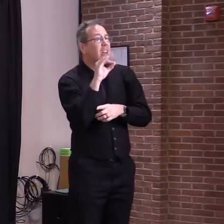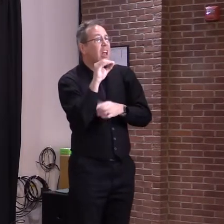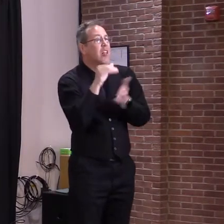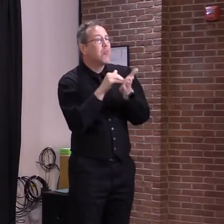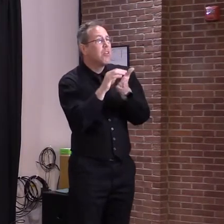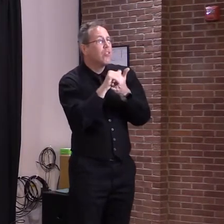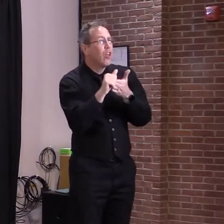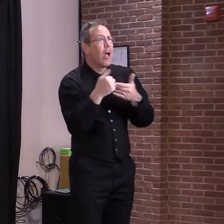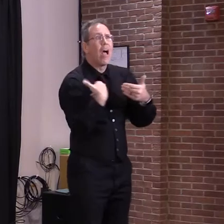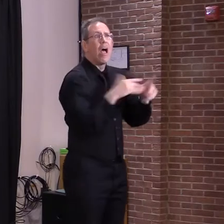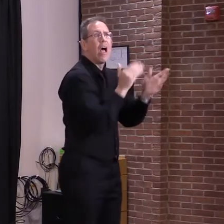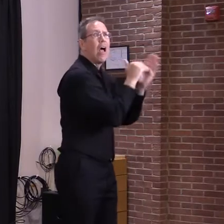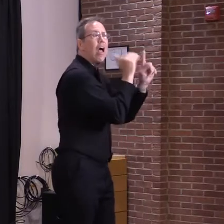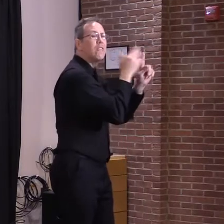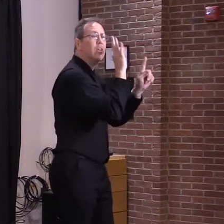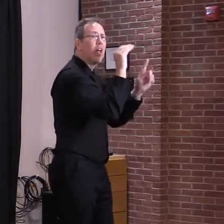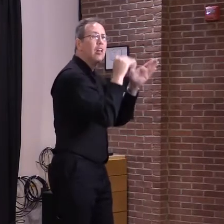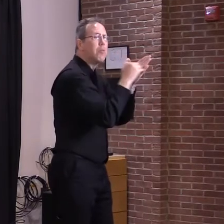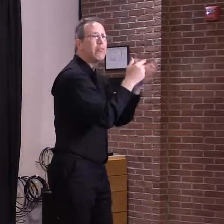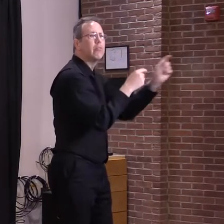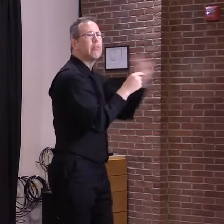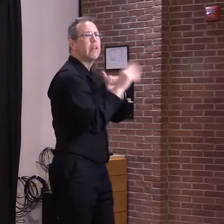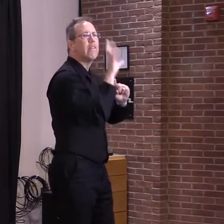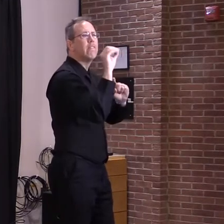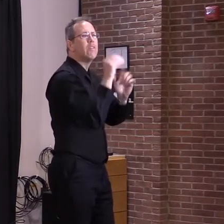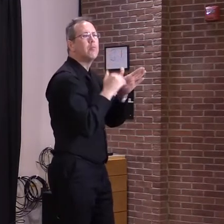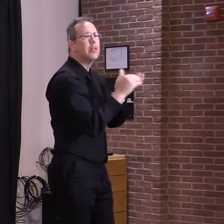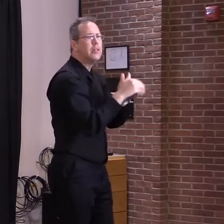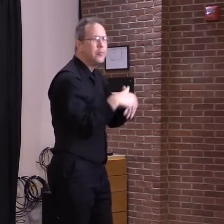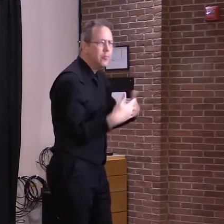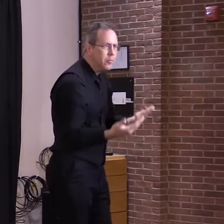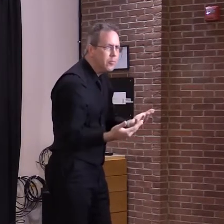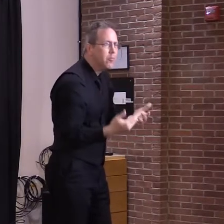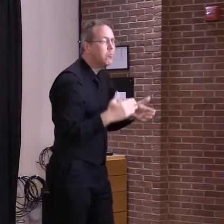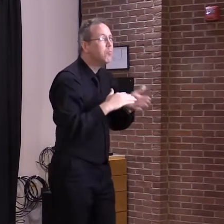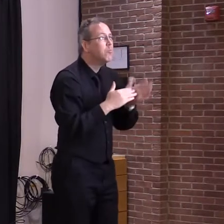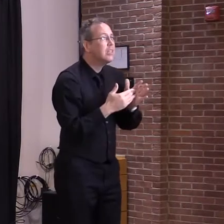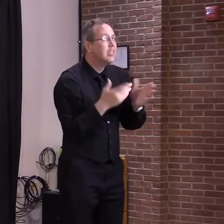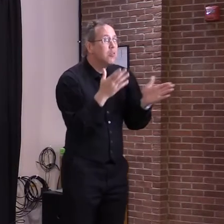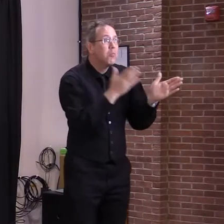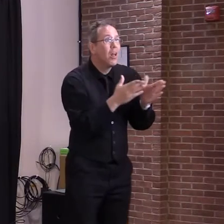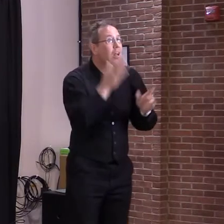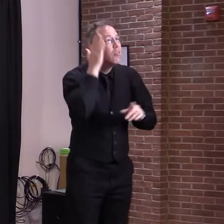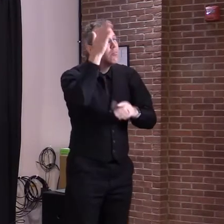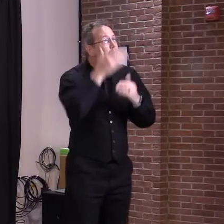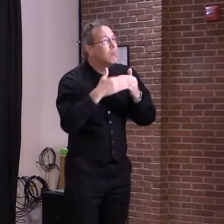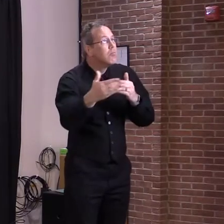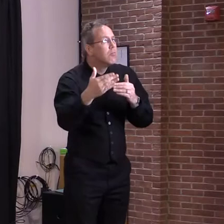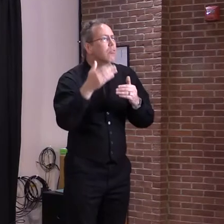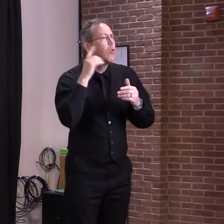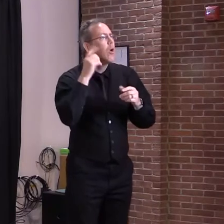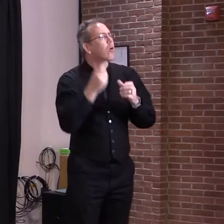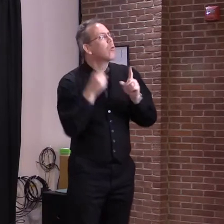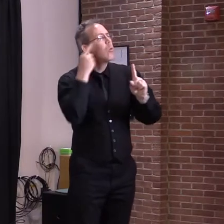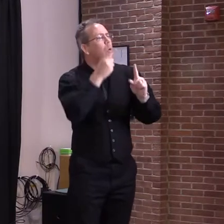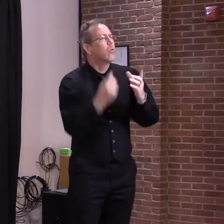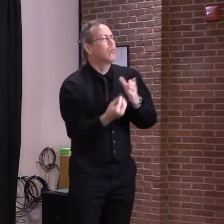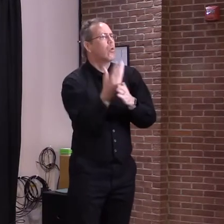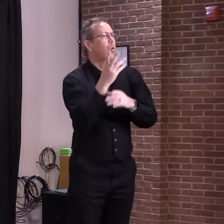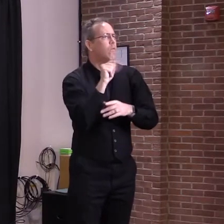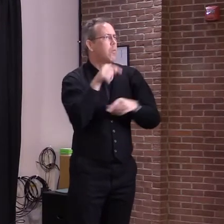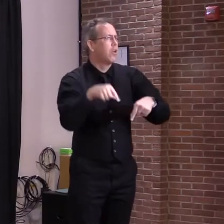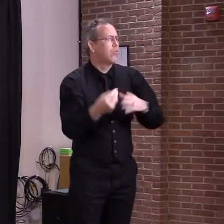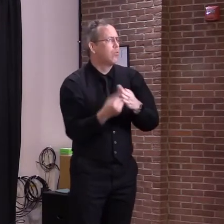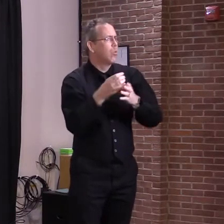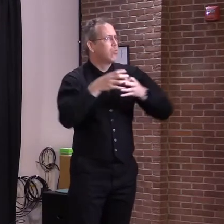tells me is that there are plans in the future to grow Vermont, and some of these will be worthy of the recovery funds, and